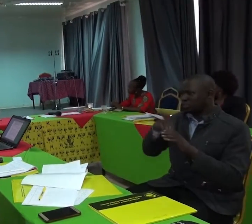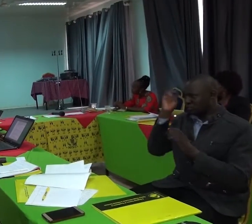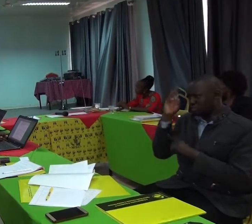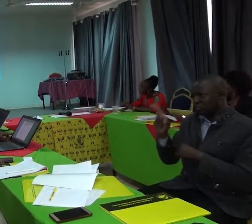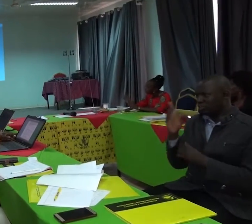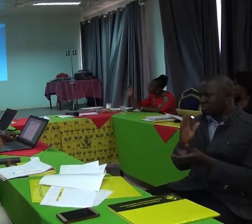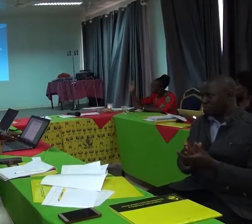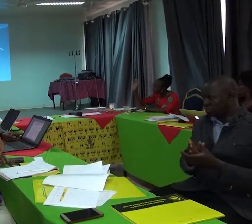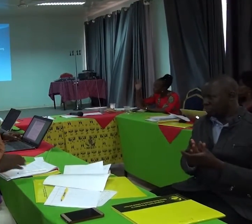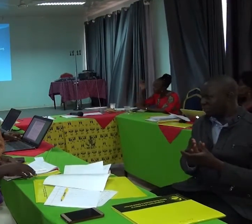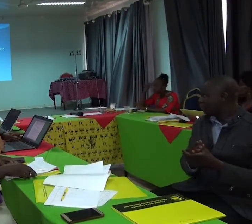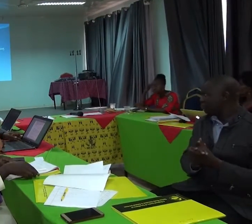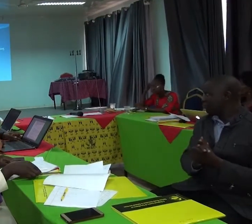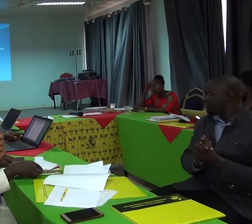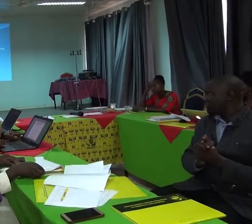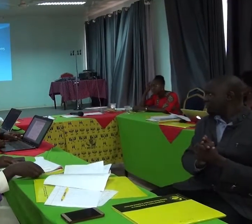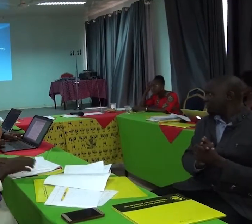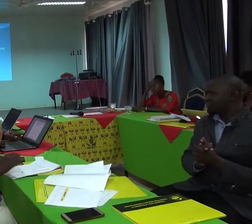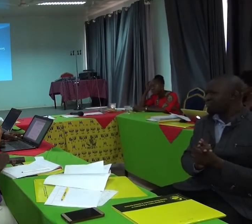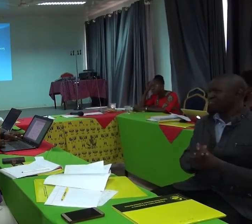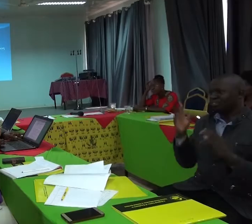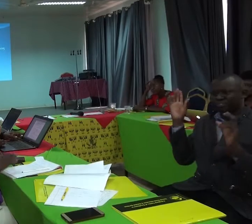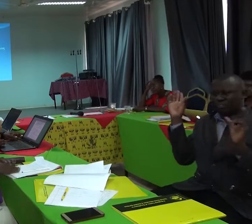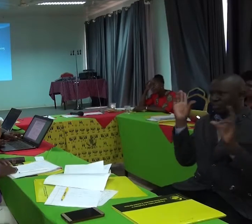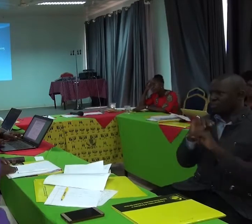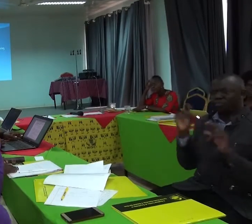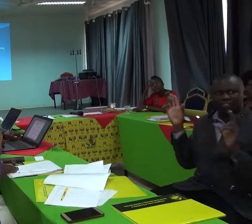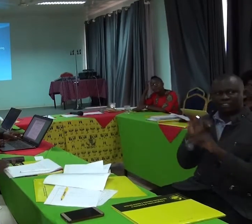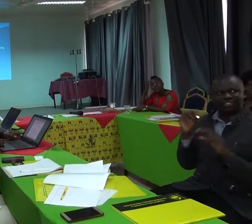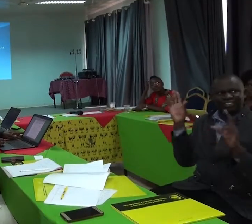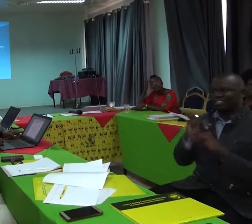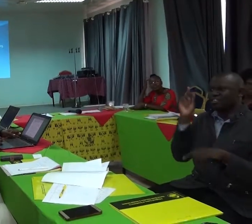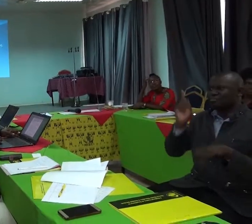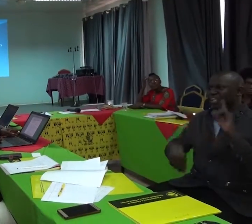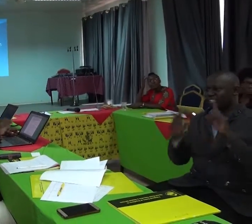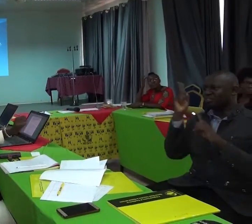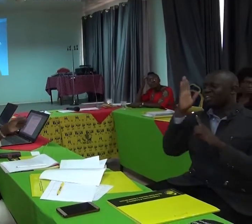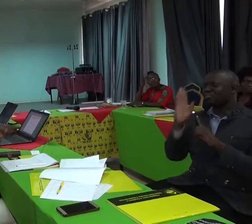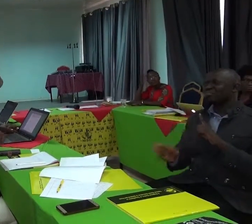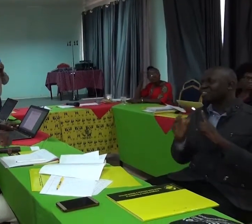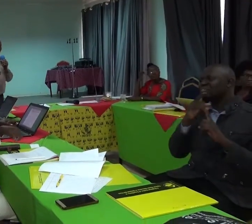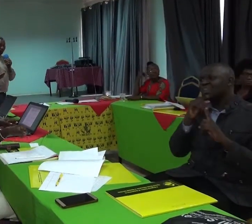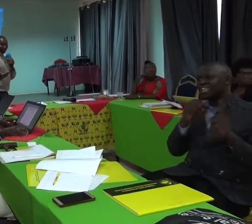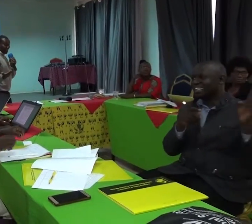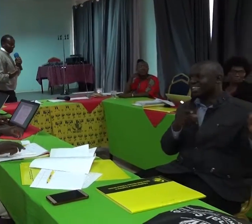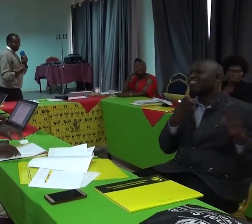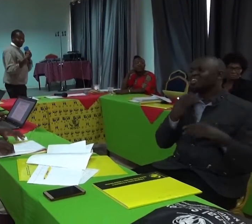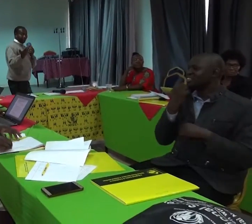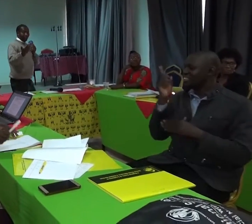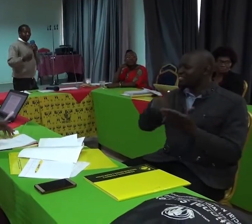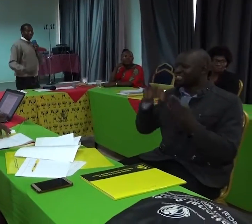within effort? No. Yeah? No. Yes. Mr. Ofula, you're saying yes? I would say yes.